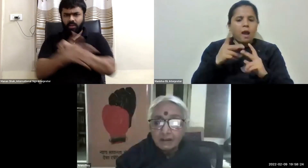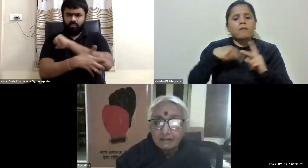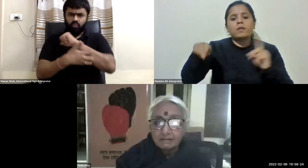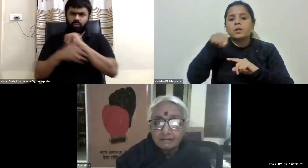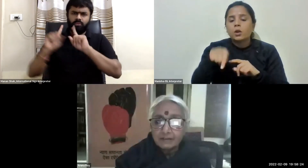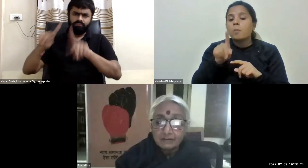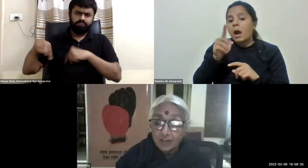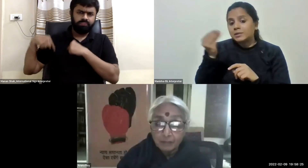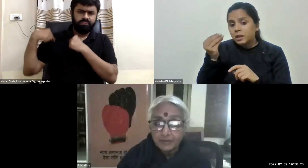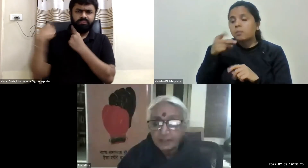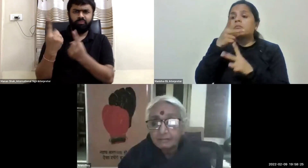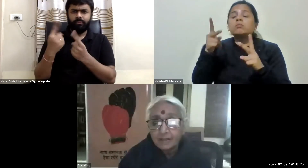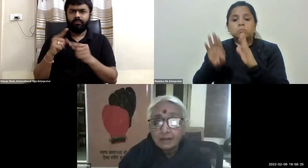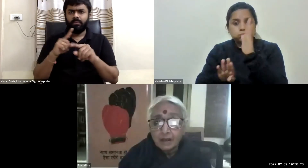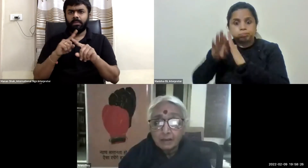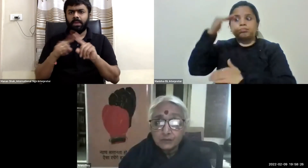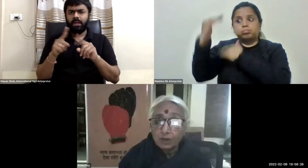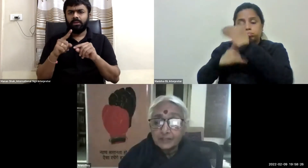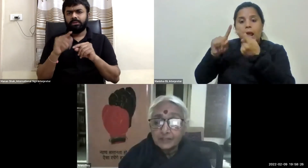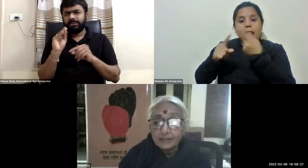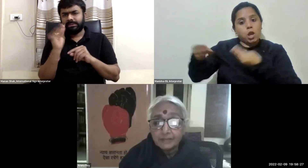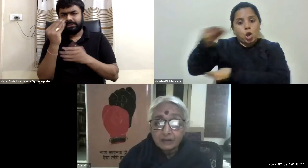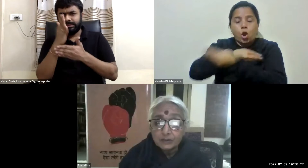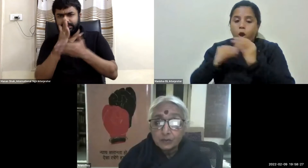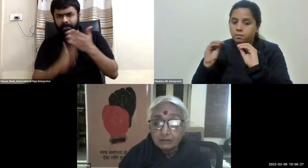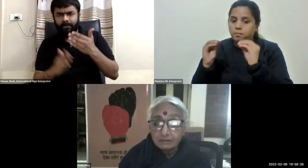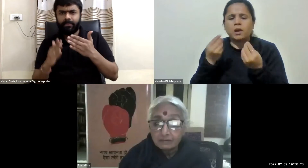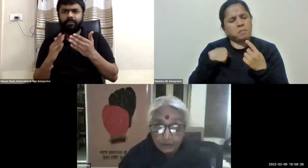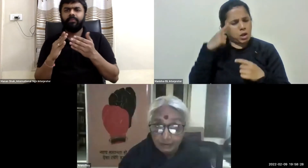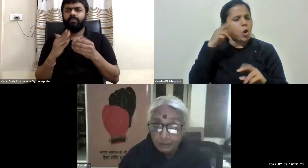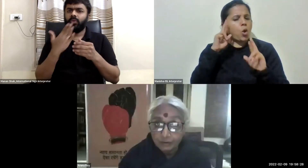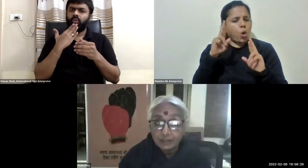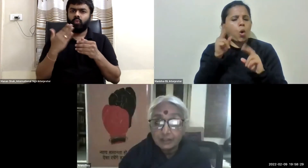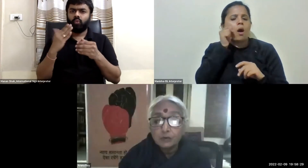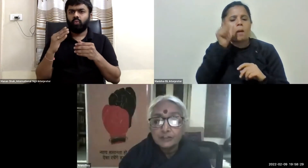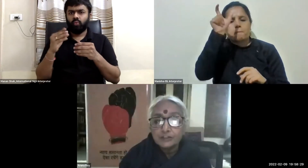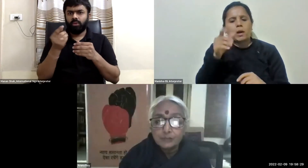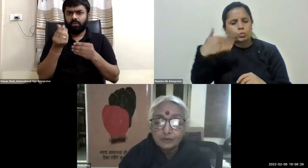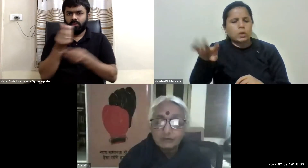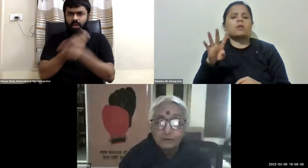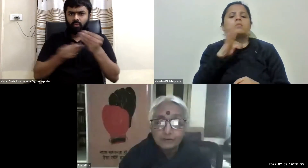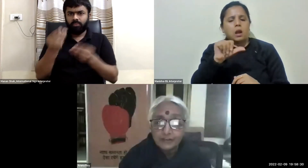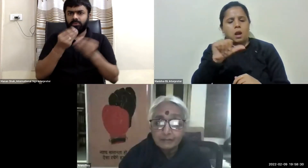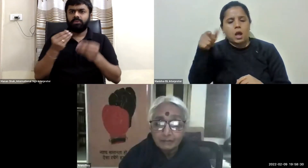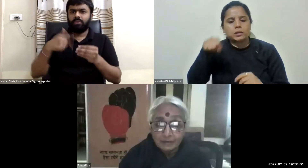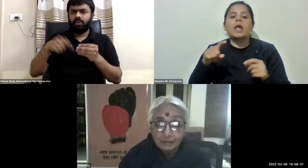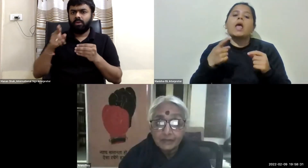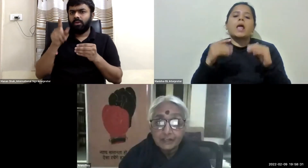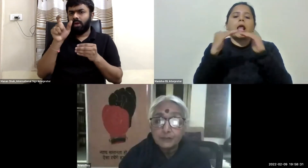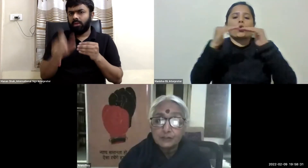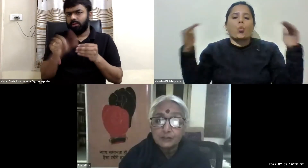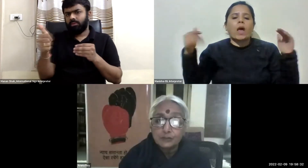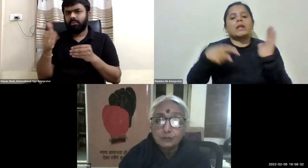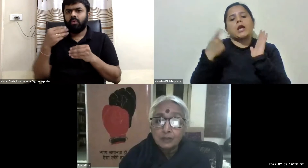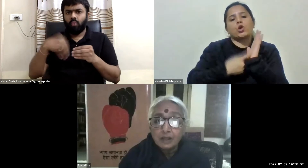increased and sharply. I'm sure Amitabh Behr will talk about the inequality report of Oxfam when